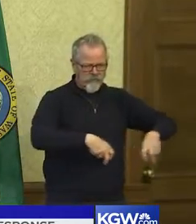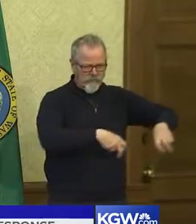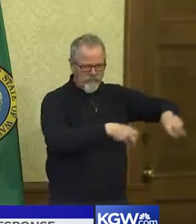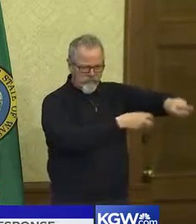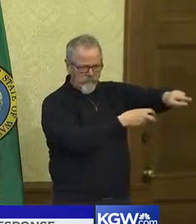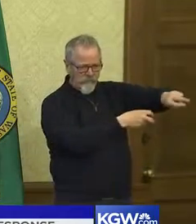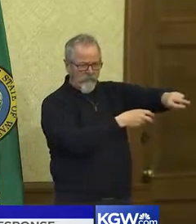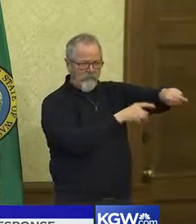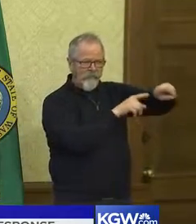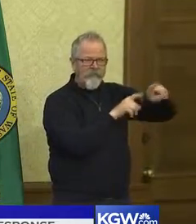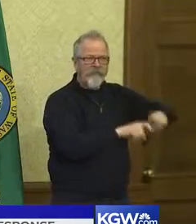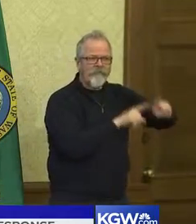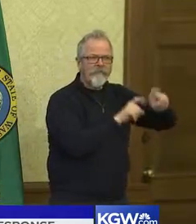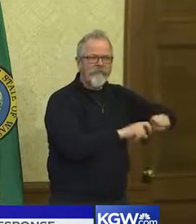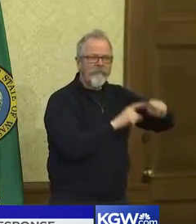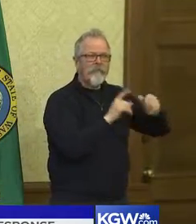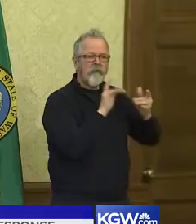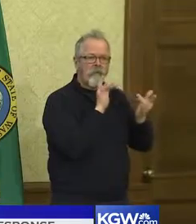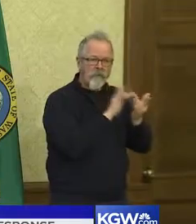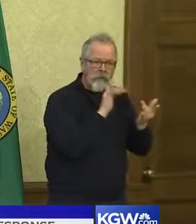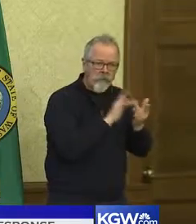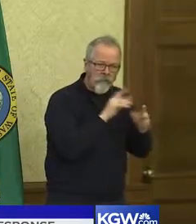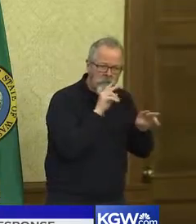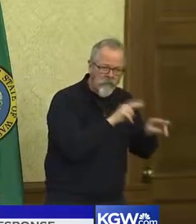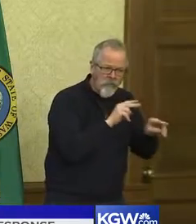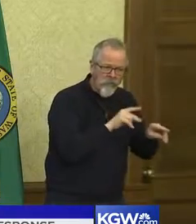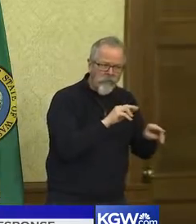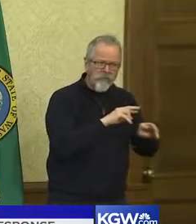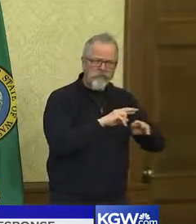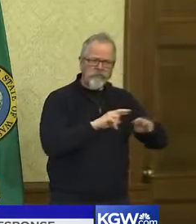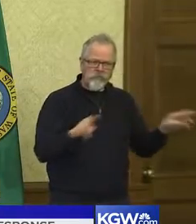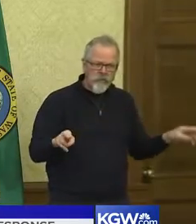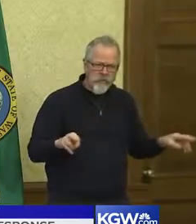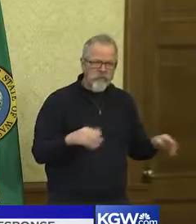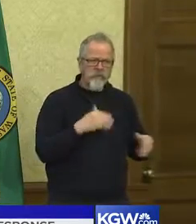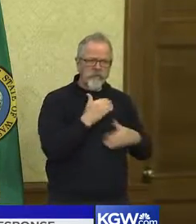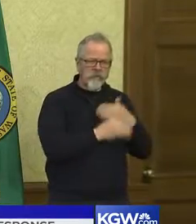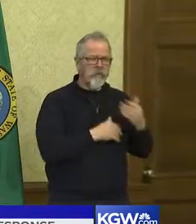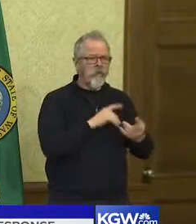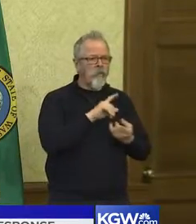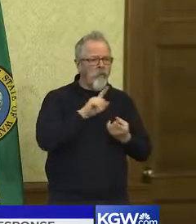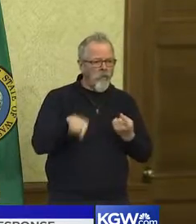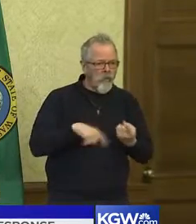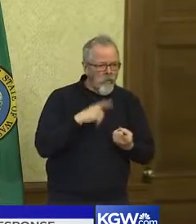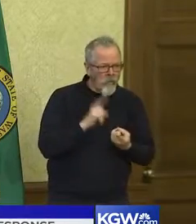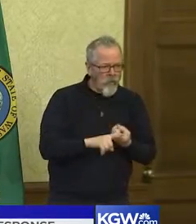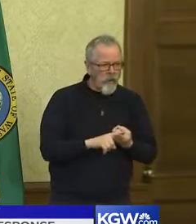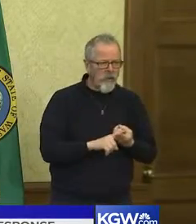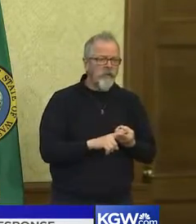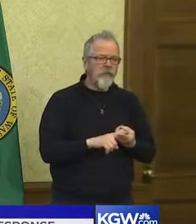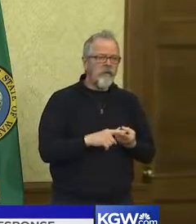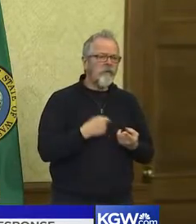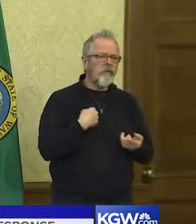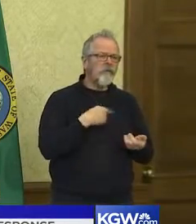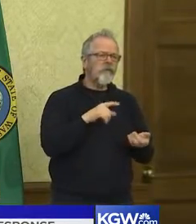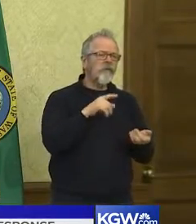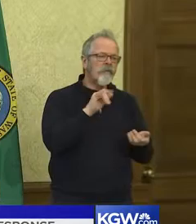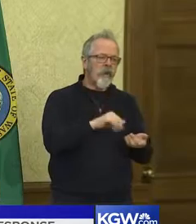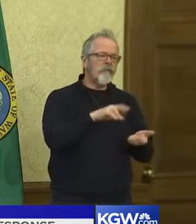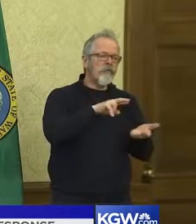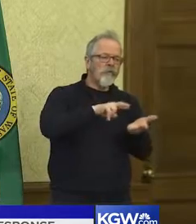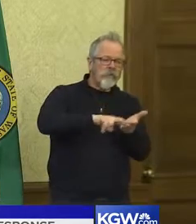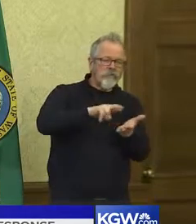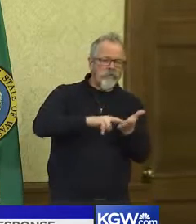can tell us that that number by itself is not going to start to go up again. And that's approaching zero. If you look